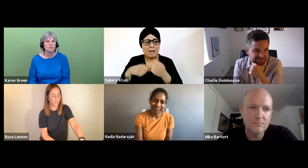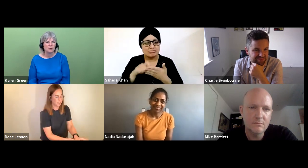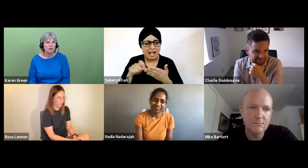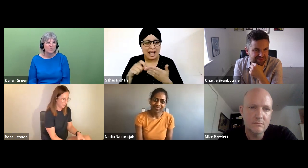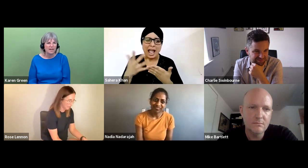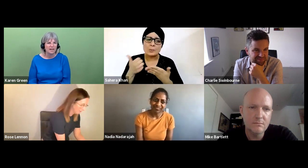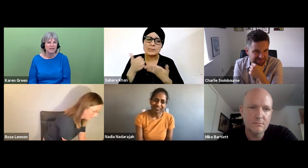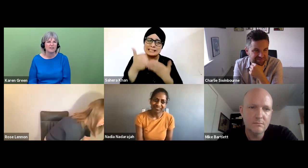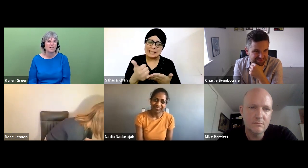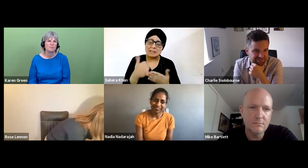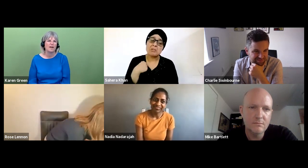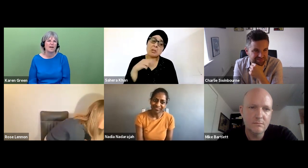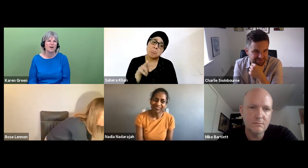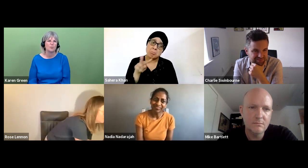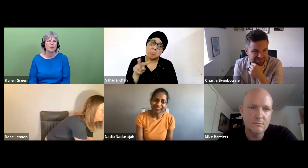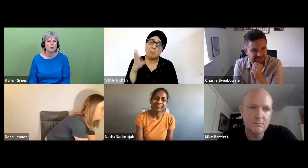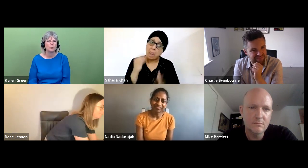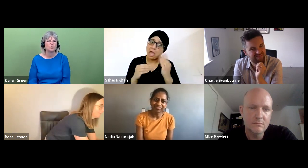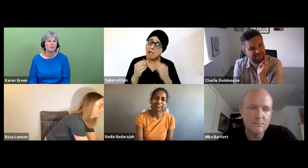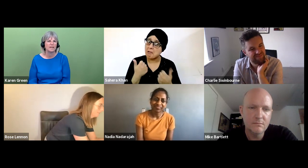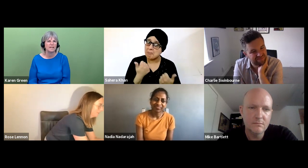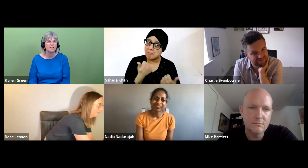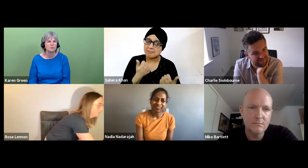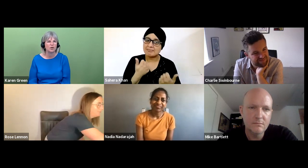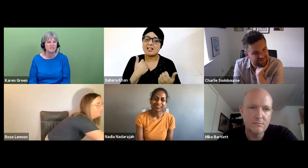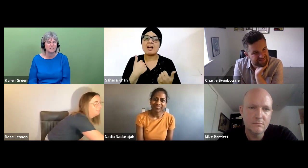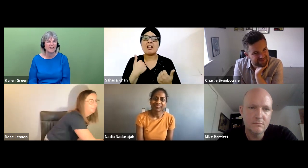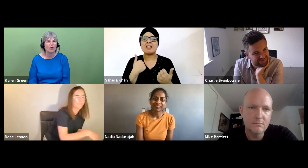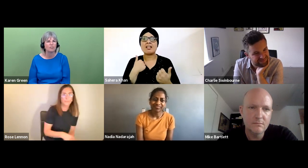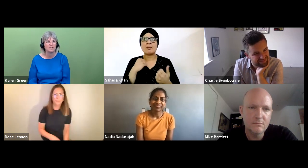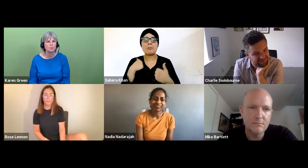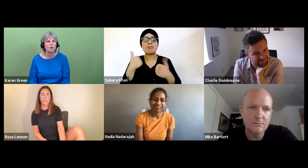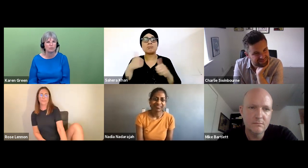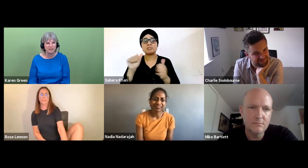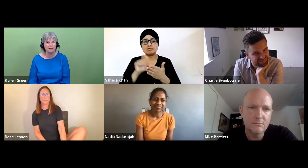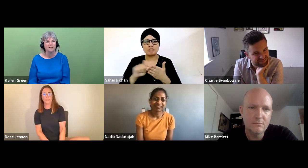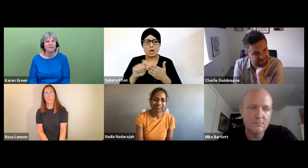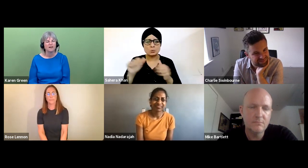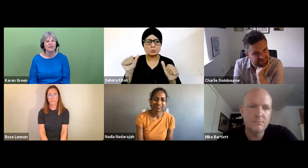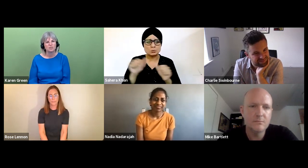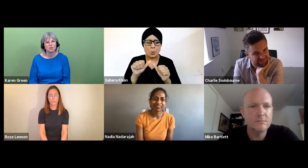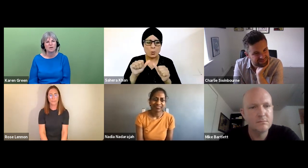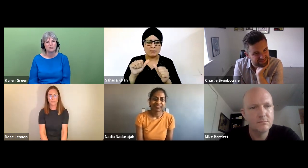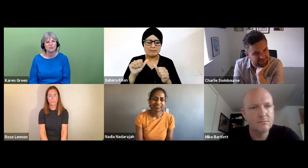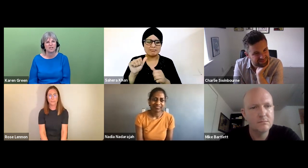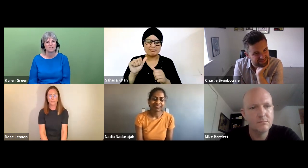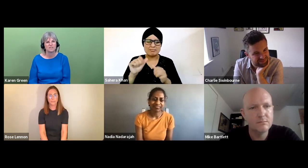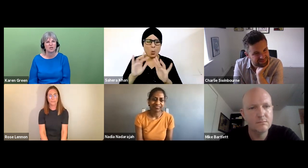going on there, how people were getting into writing and how things were written. And it took my interest. So I